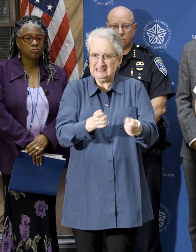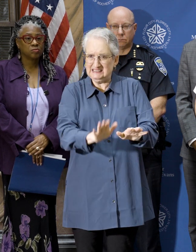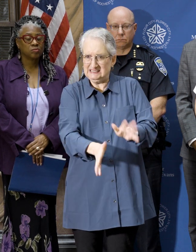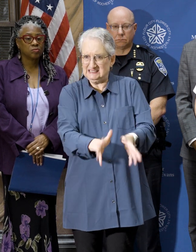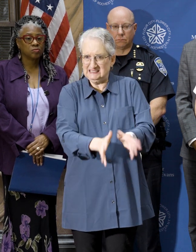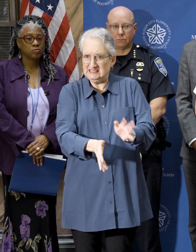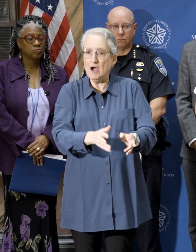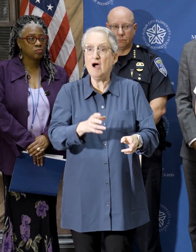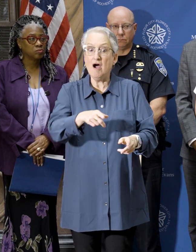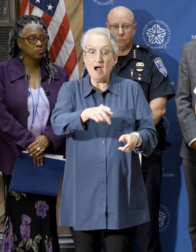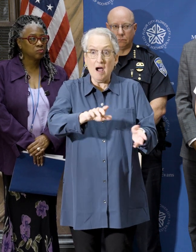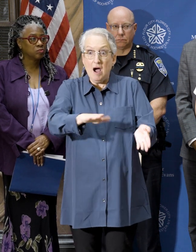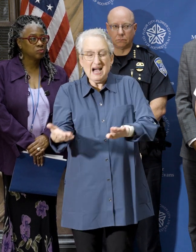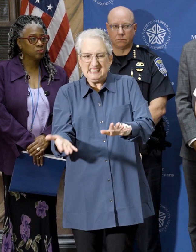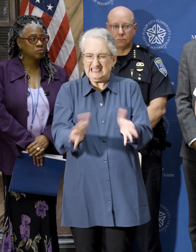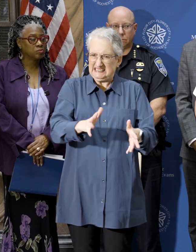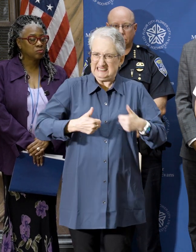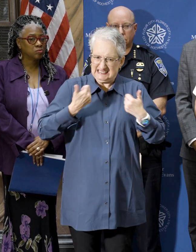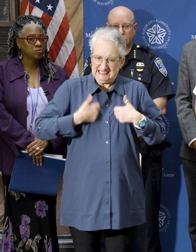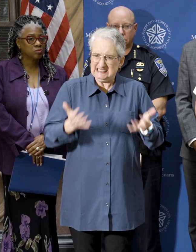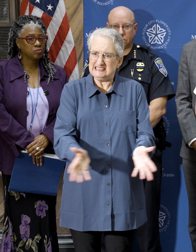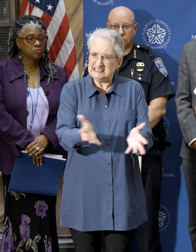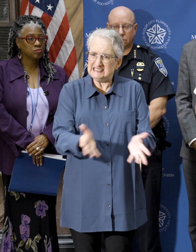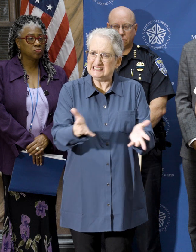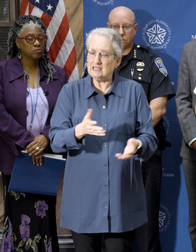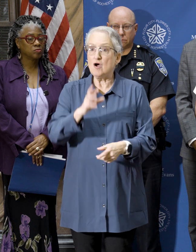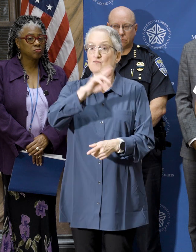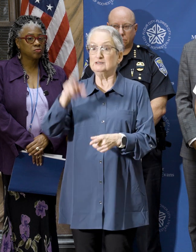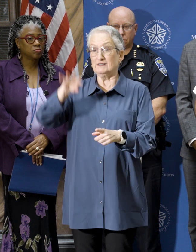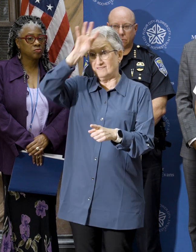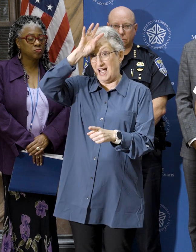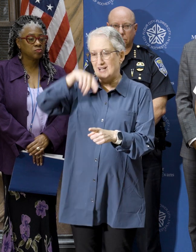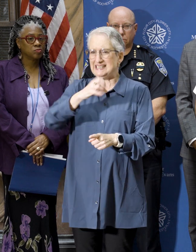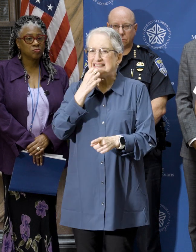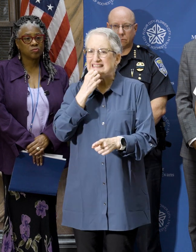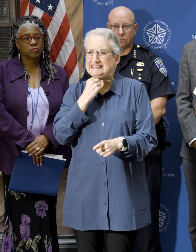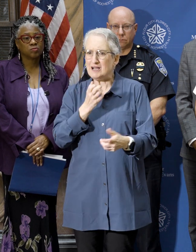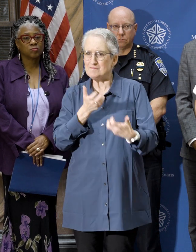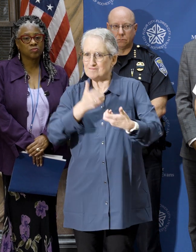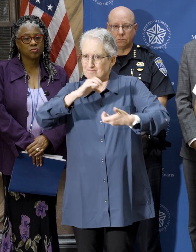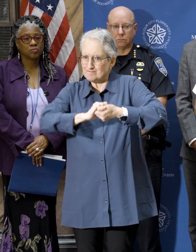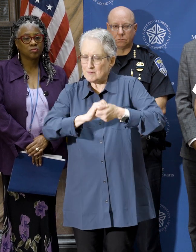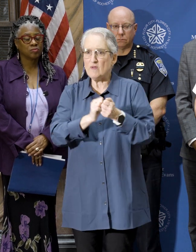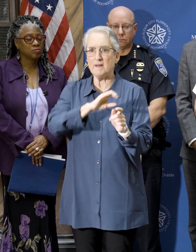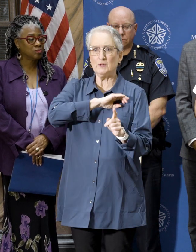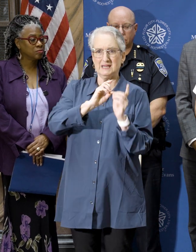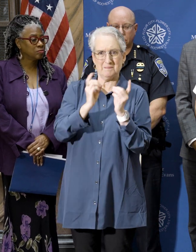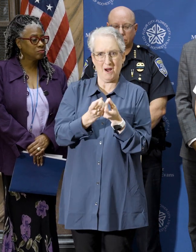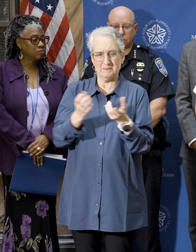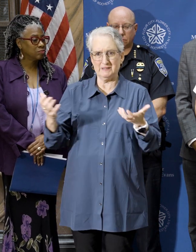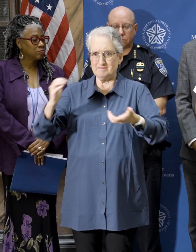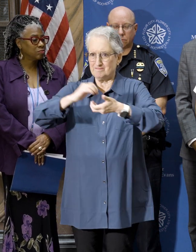Rochester Fire Department and its ambulance providers value its partnership with the Rochester Police Department, who ensure a scene safety so our personnel can tend to